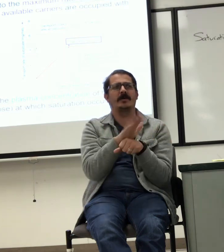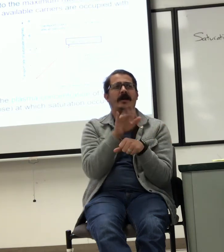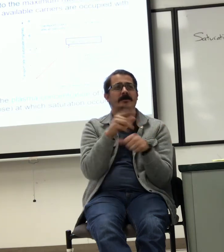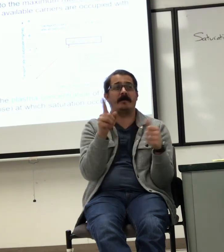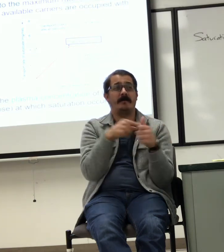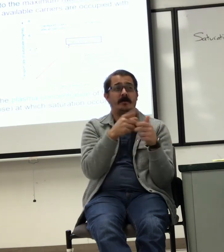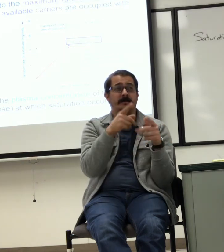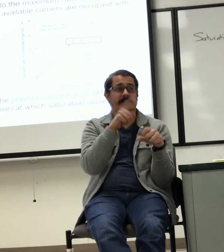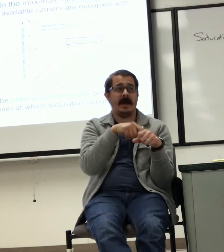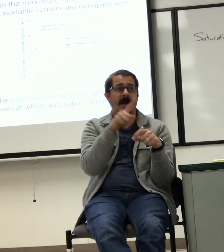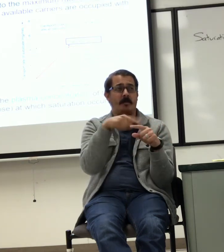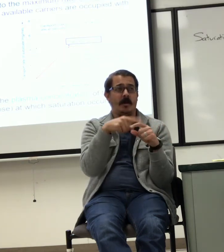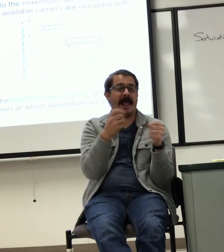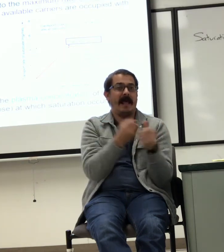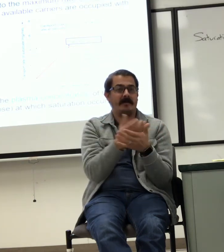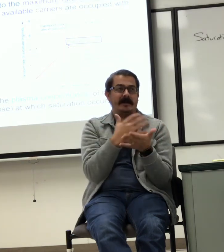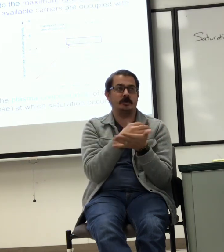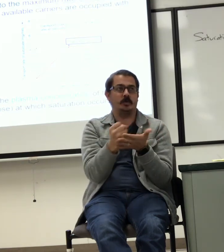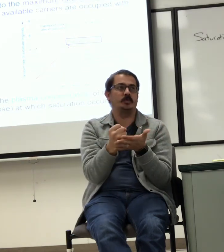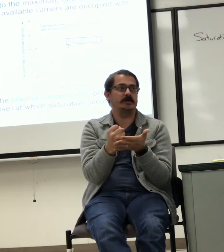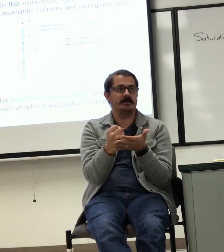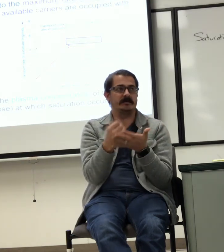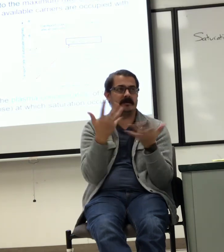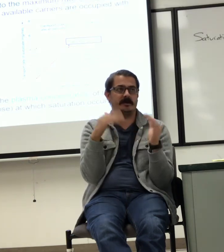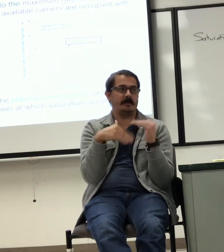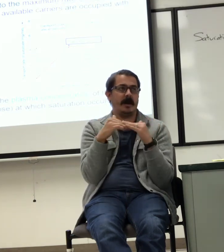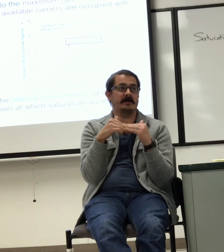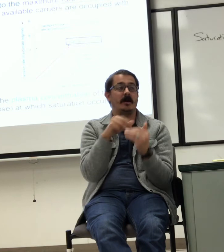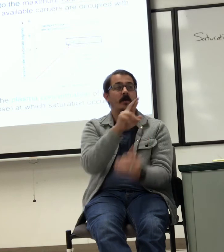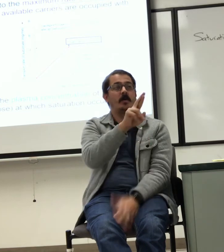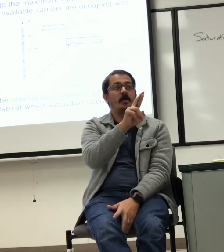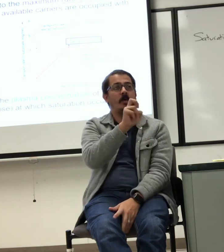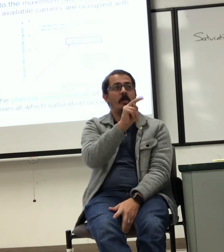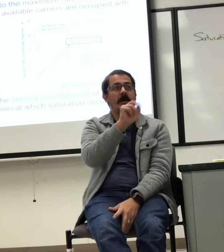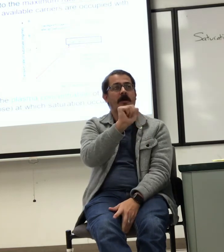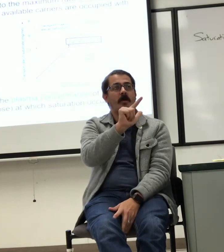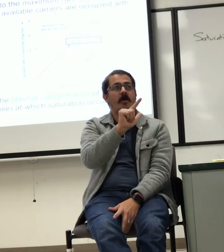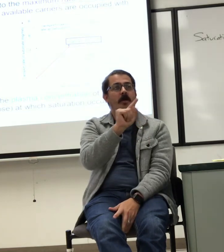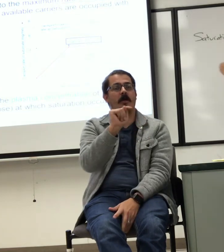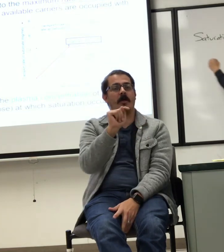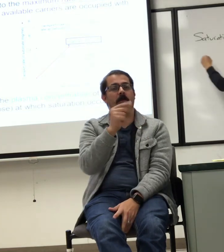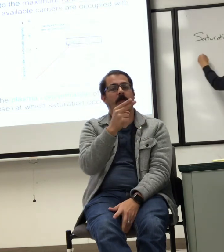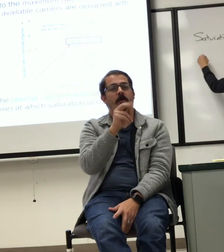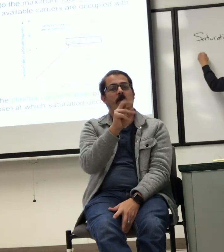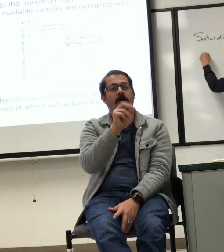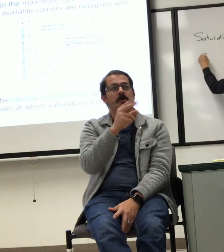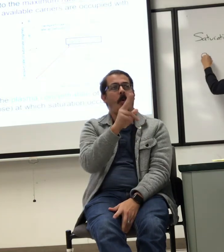at which they're all used and maxed out. Now, renal threshold,